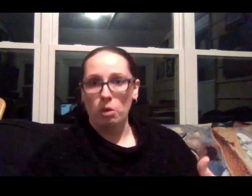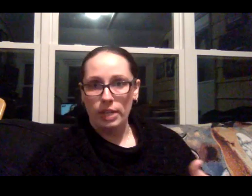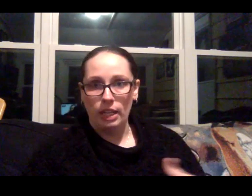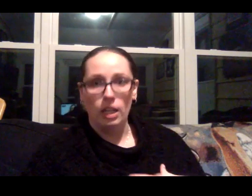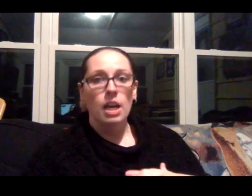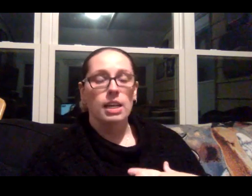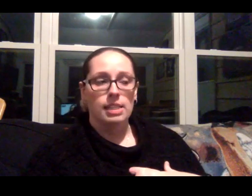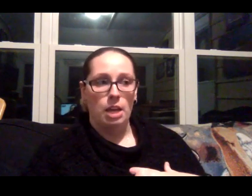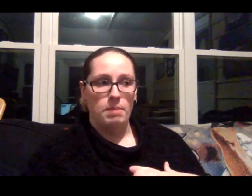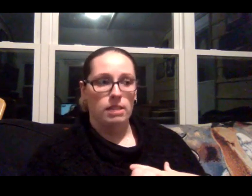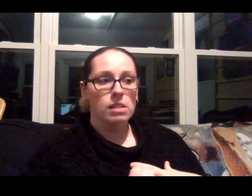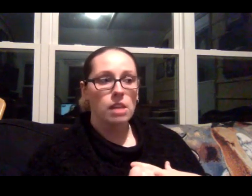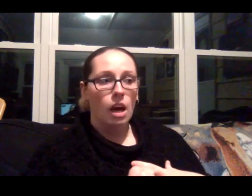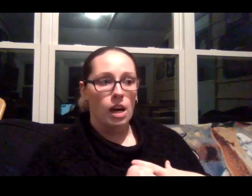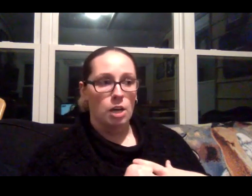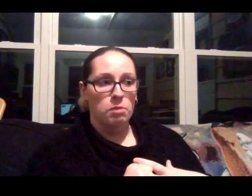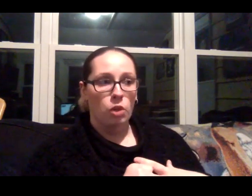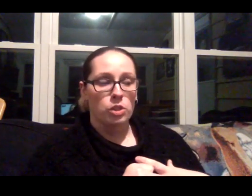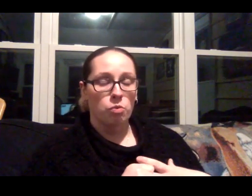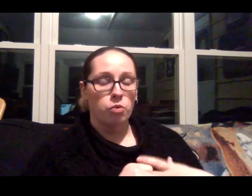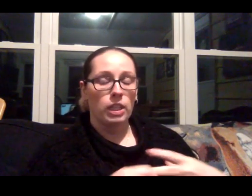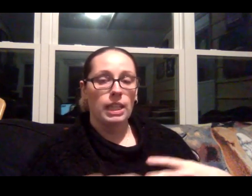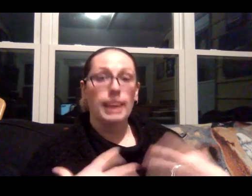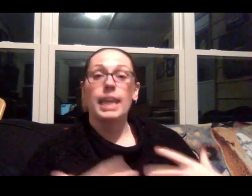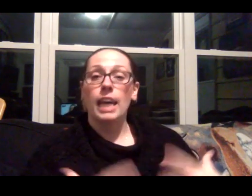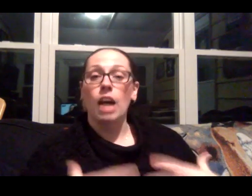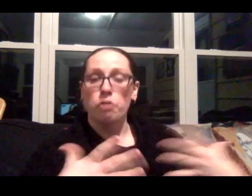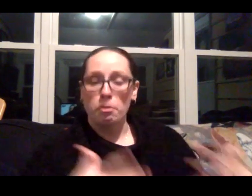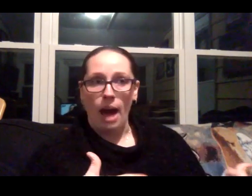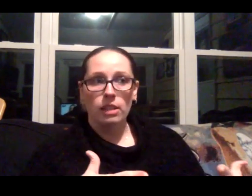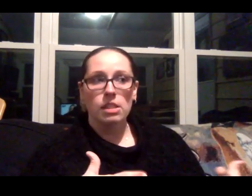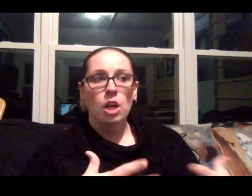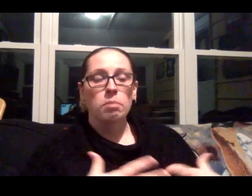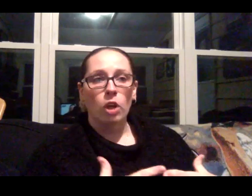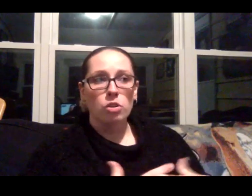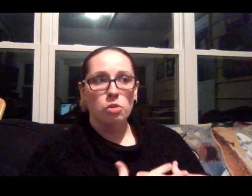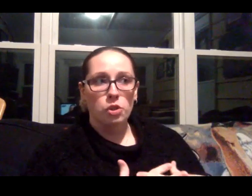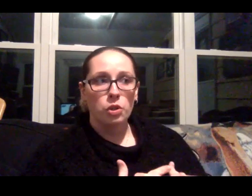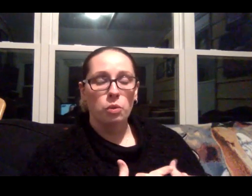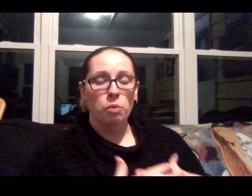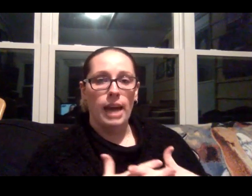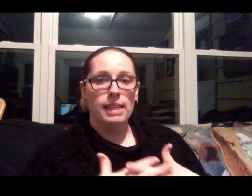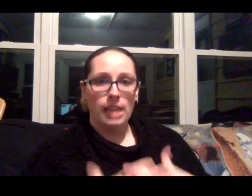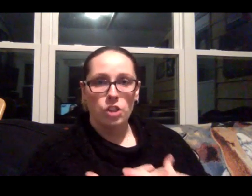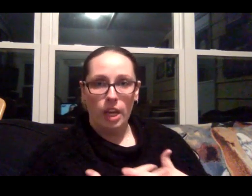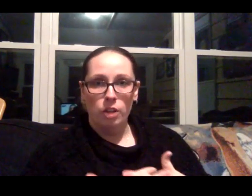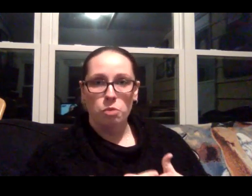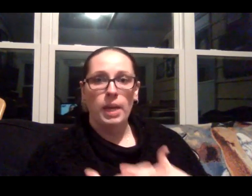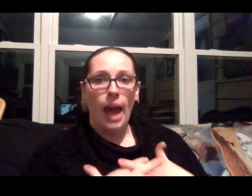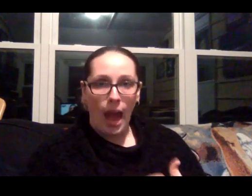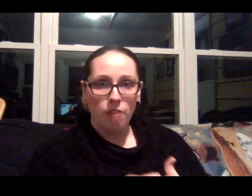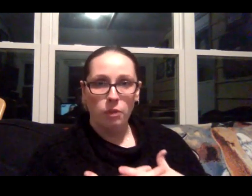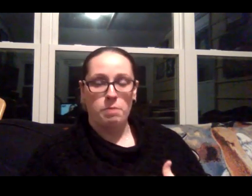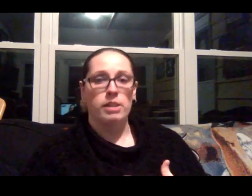to do our reading assignments. So it's really like thinking out of the box. But also, too, as educators,